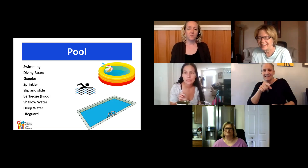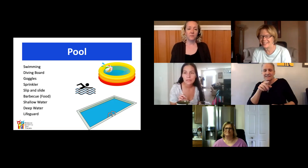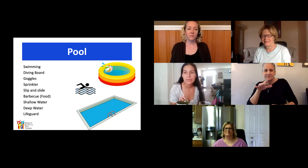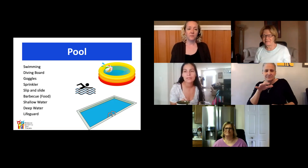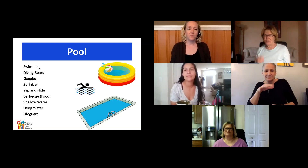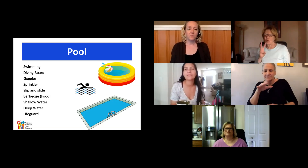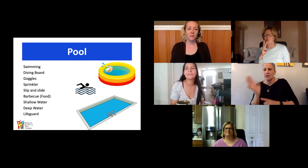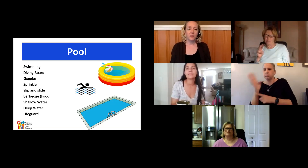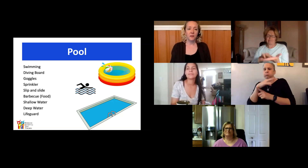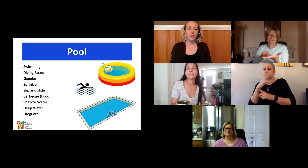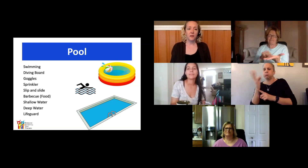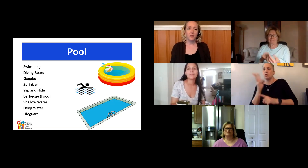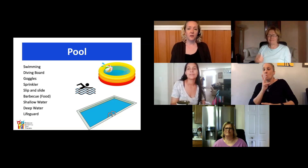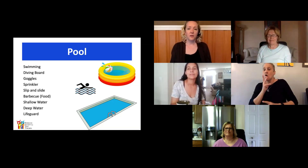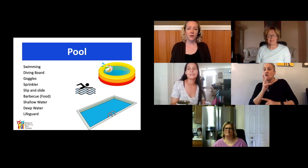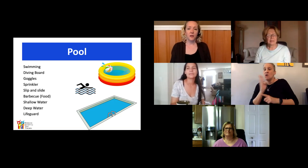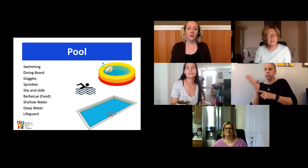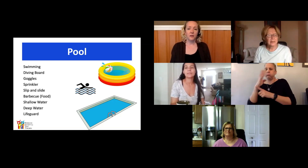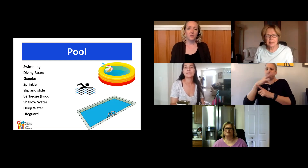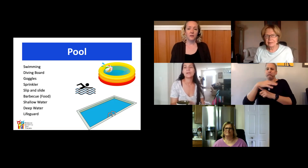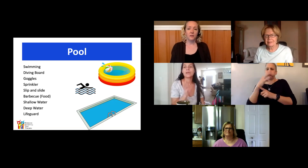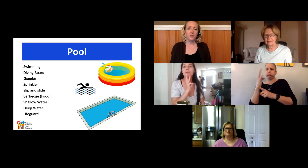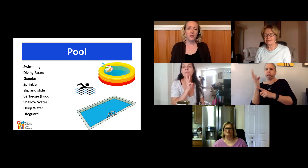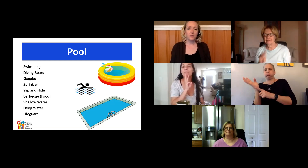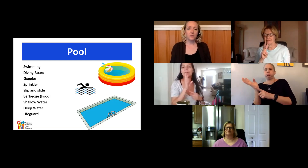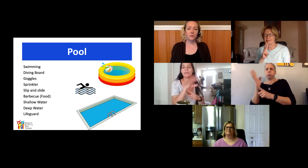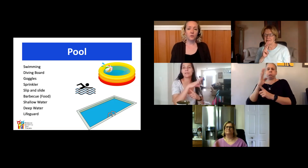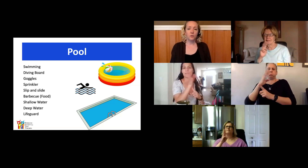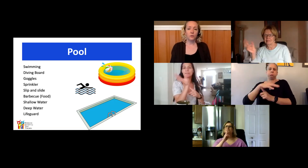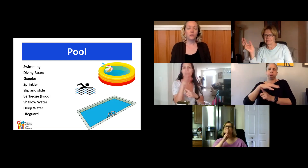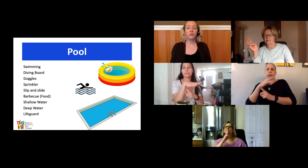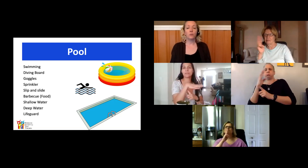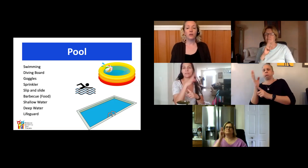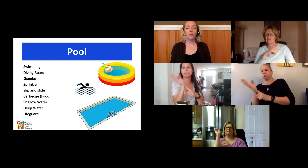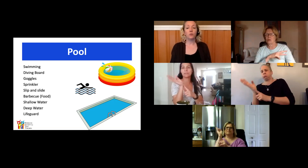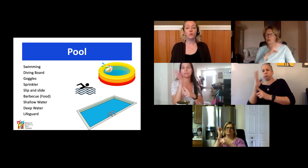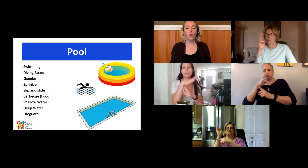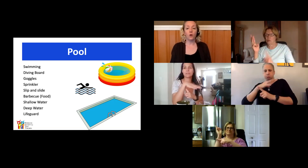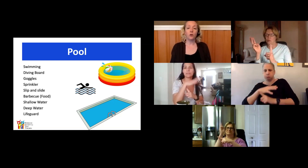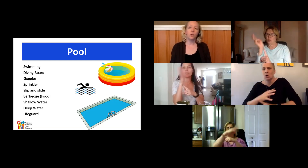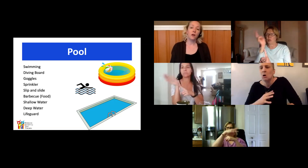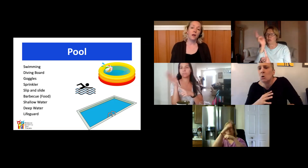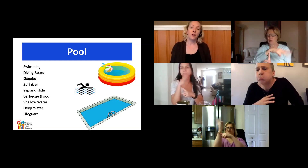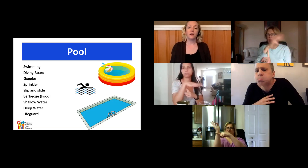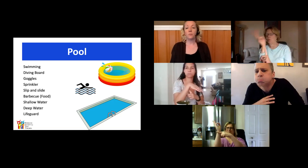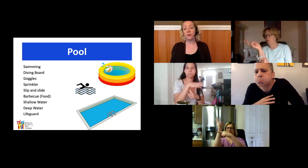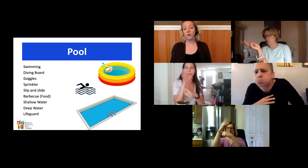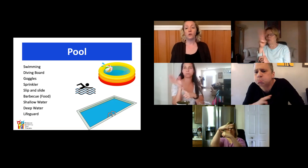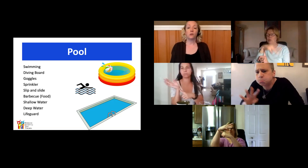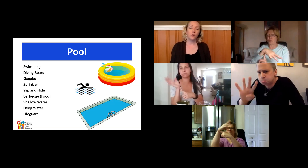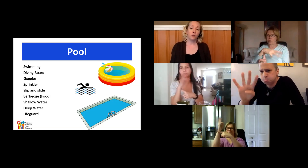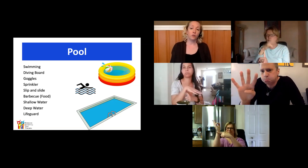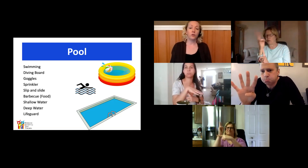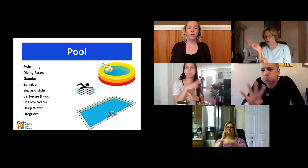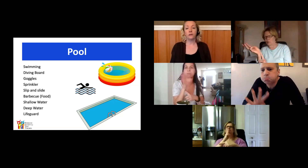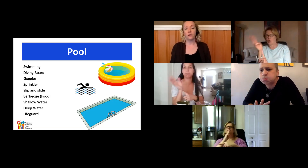Okay. Next, this is sprinkler. You would do water. And then depending on what your sprinkler looks like, a lot of them